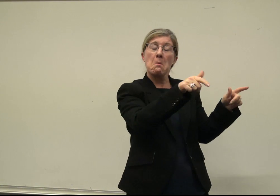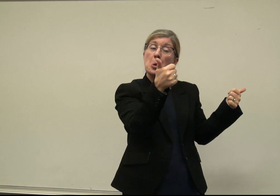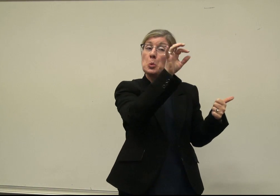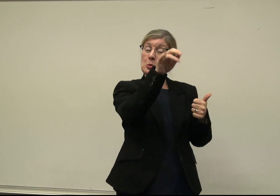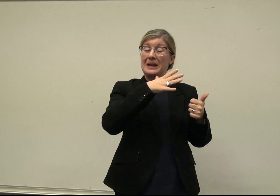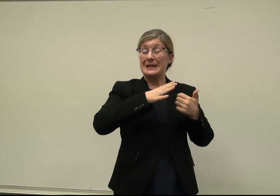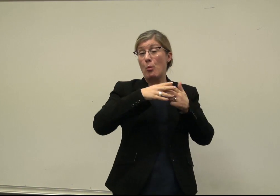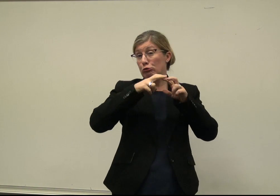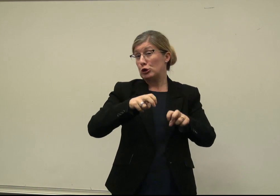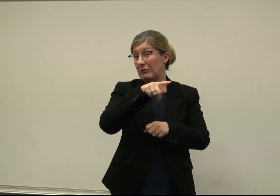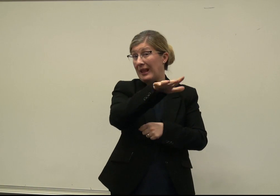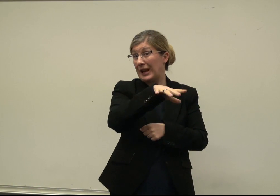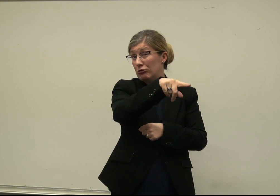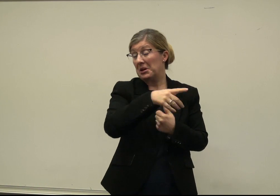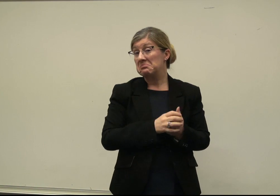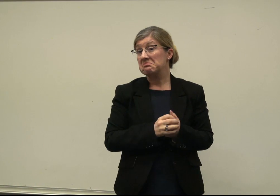research.